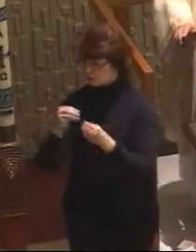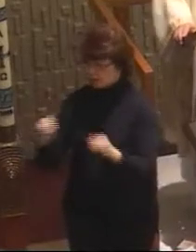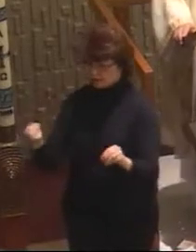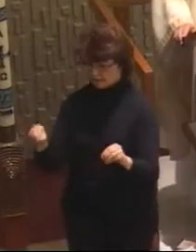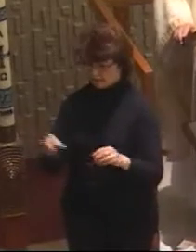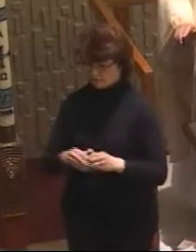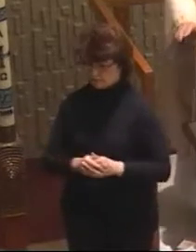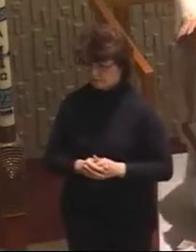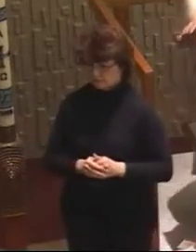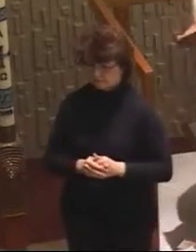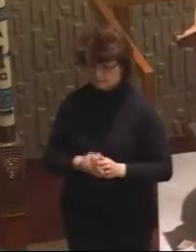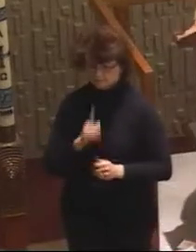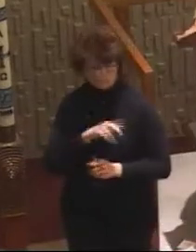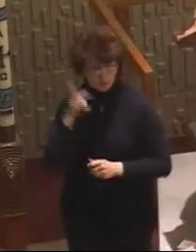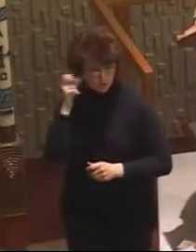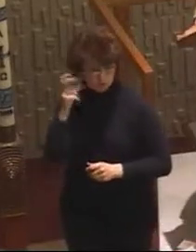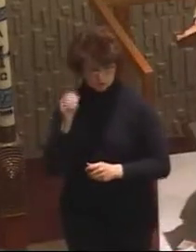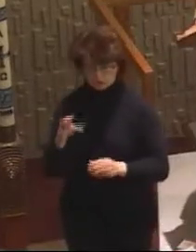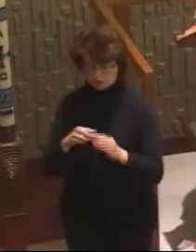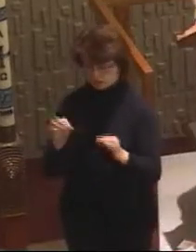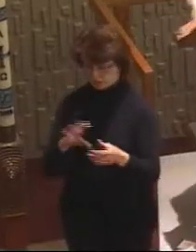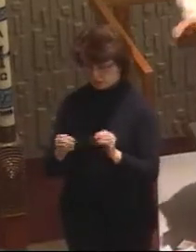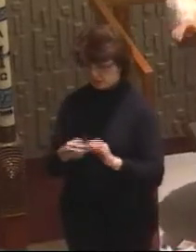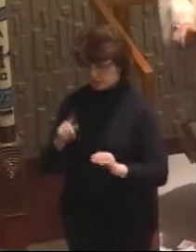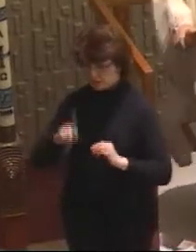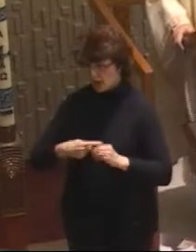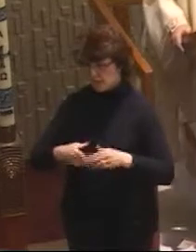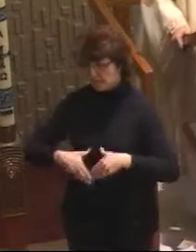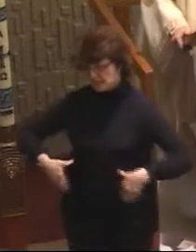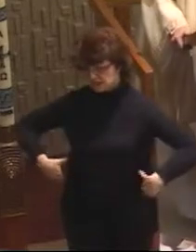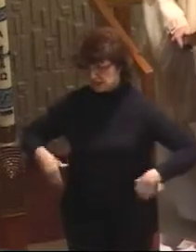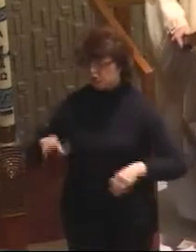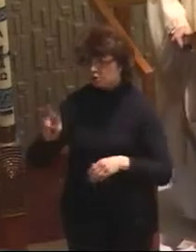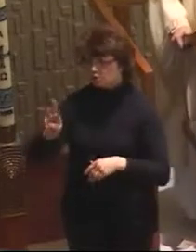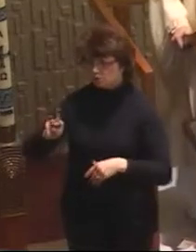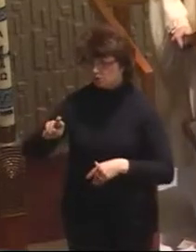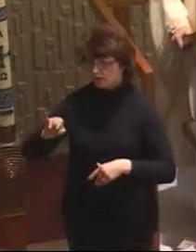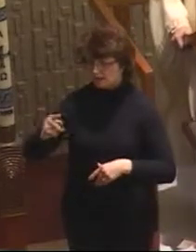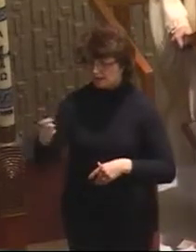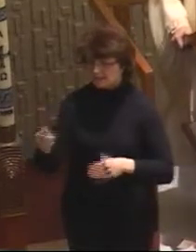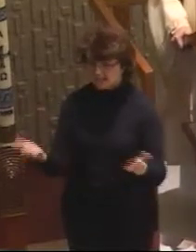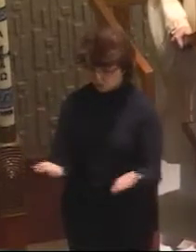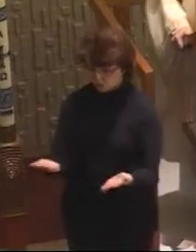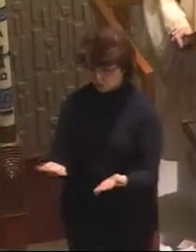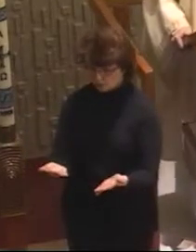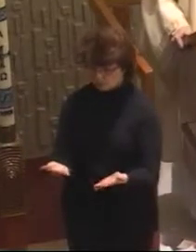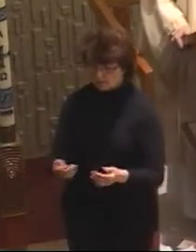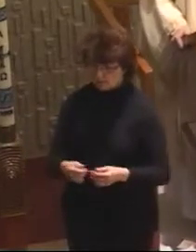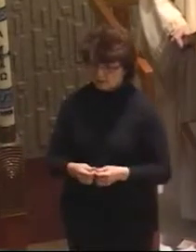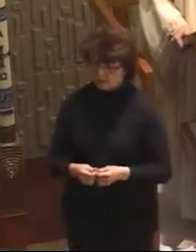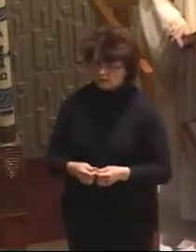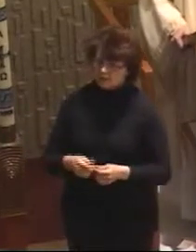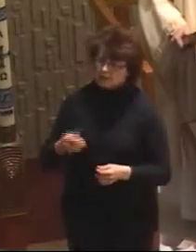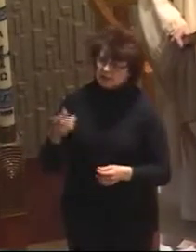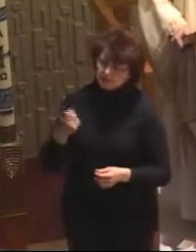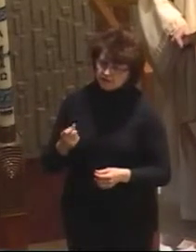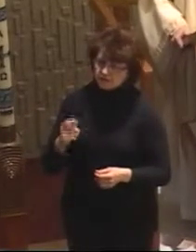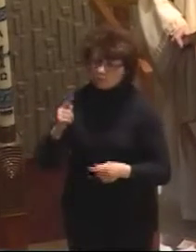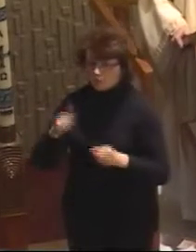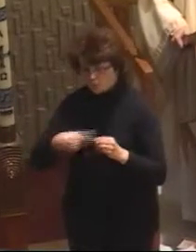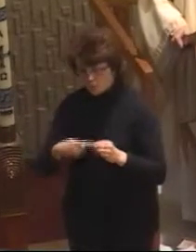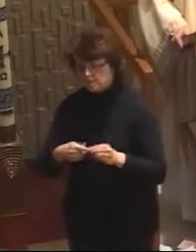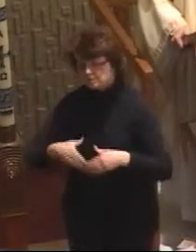I heard stories from you. I heard stories about Monsignor Rupert Wright, that even in the last years, when he had